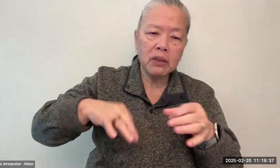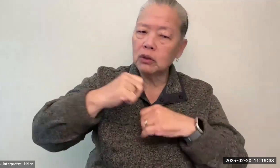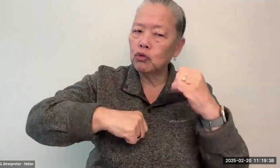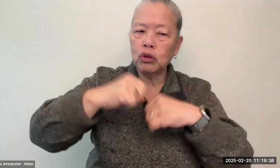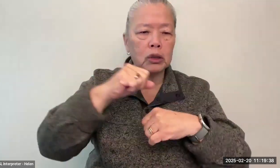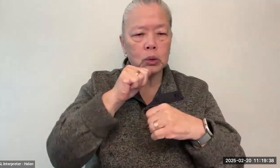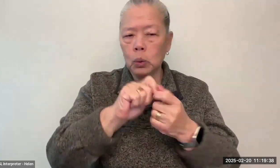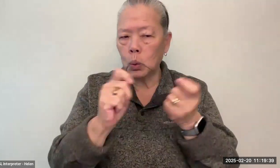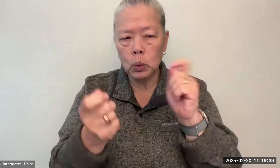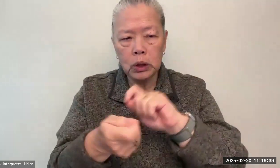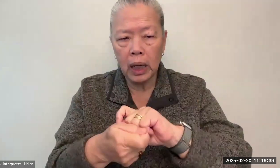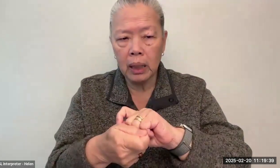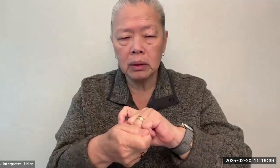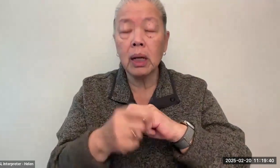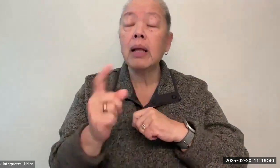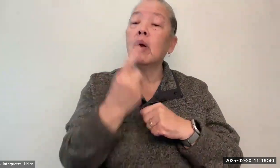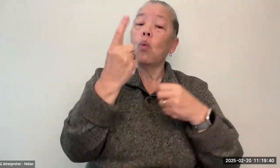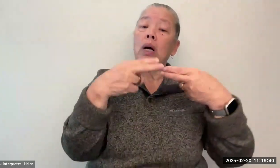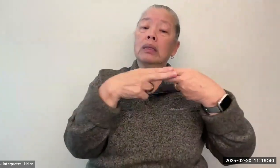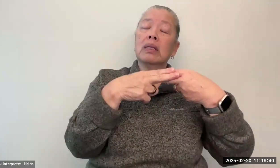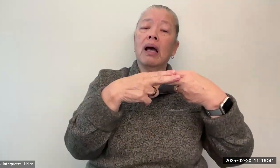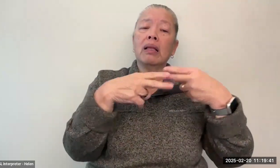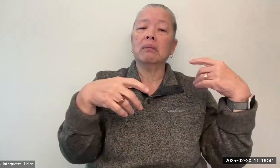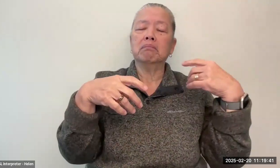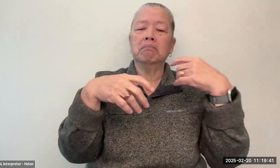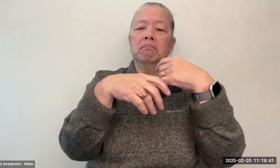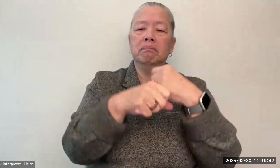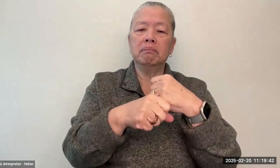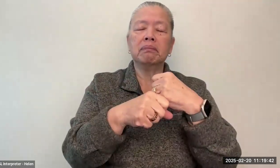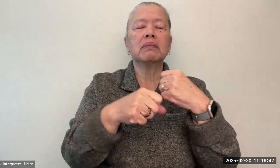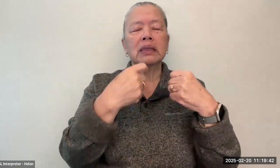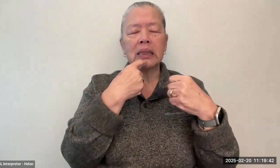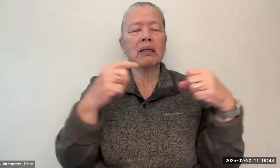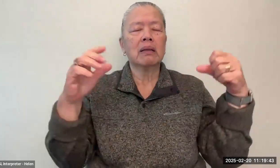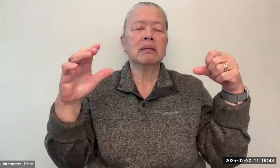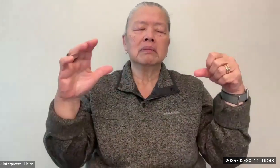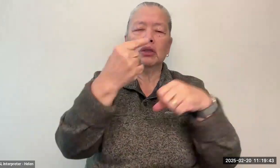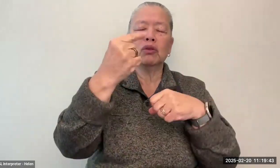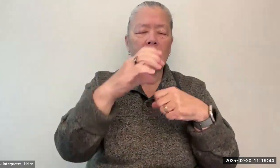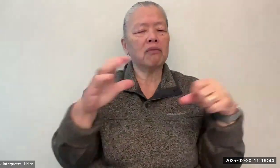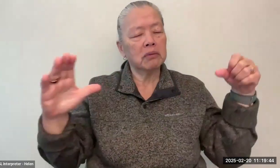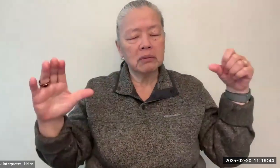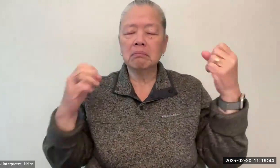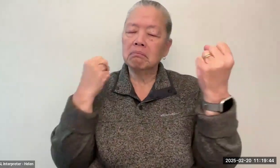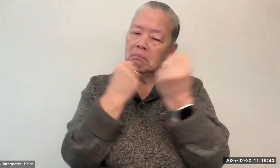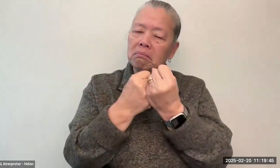also shares on a single slide how the General Conference overwhelmingly supported the regionalization legislation, with 78% of the